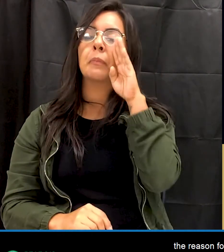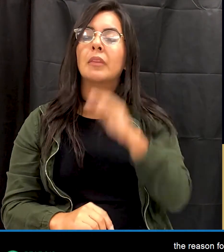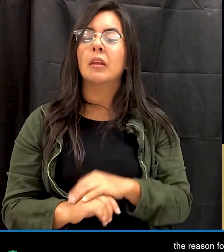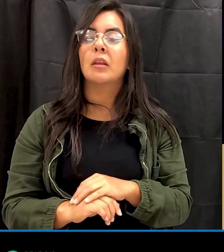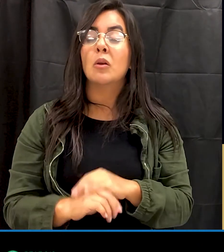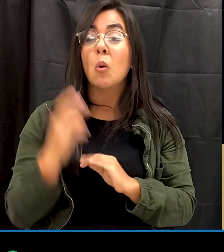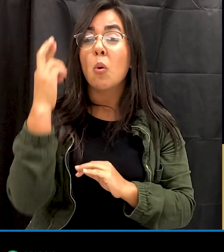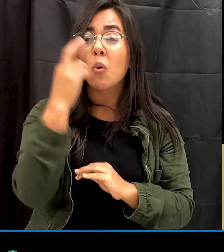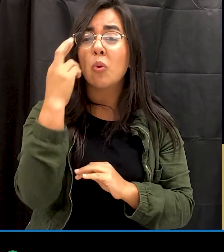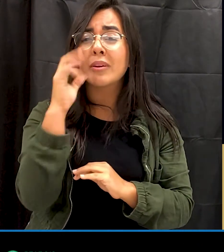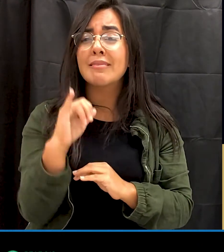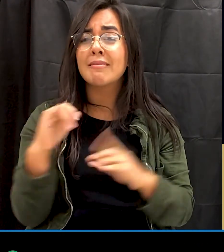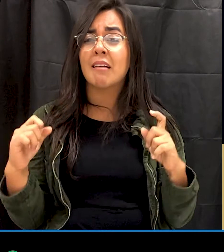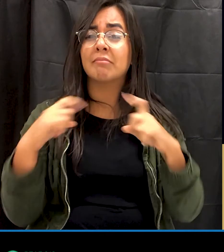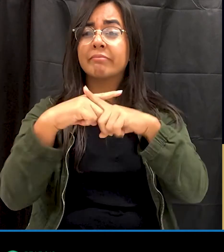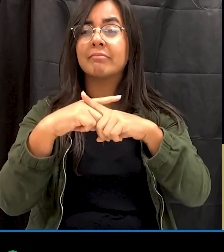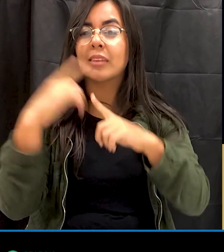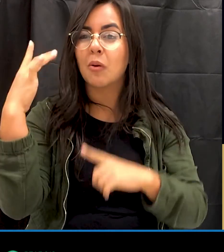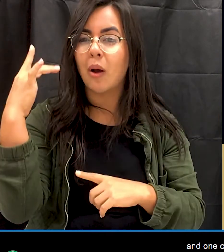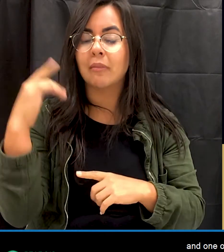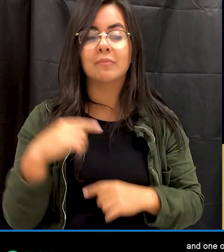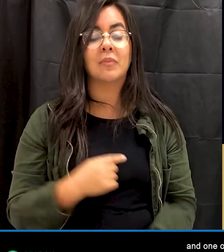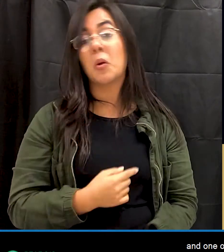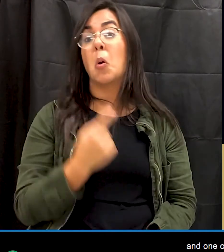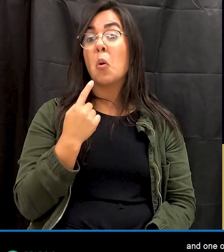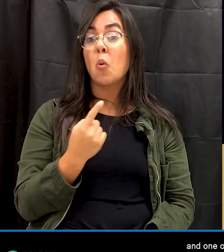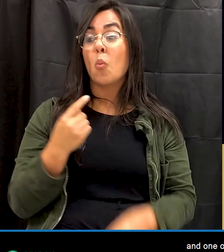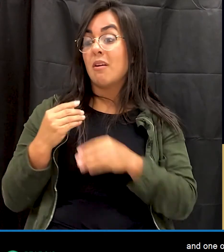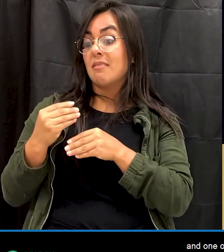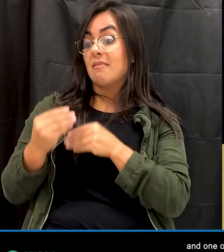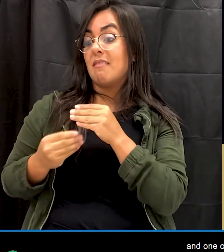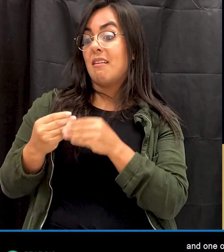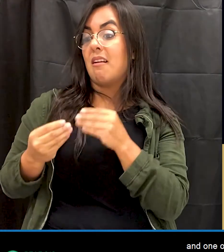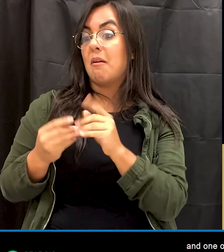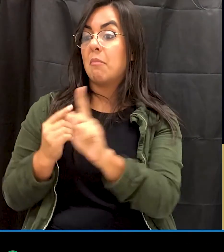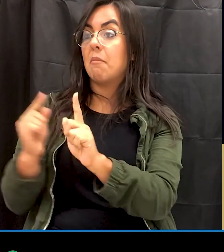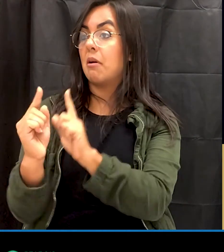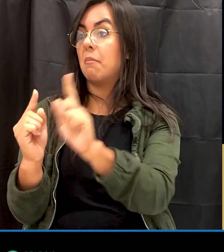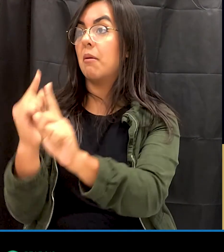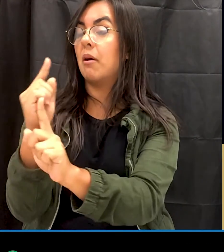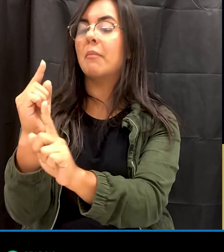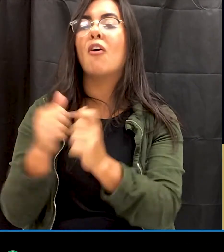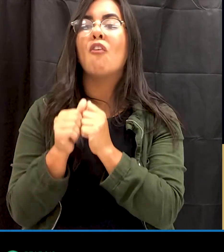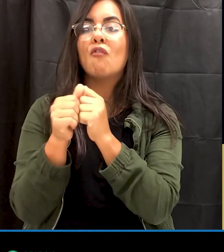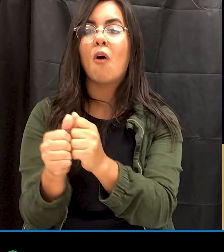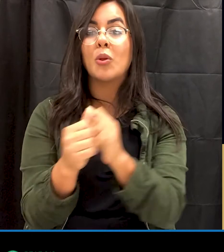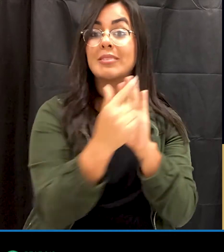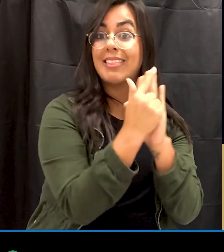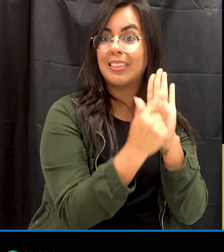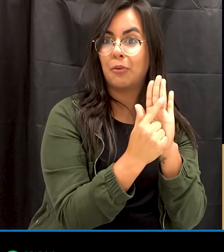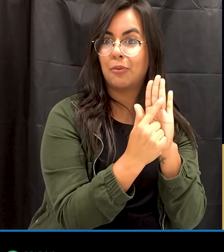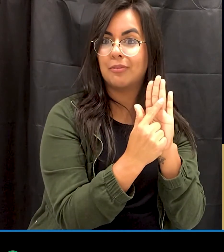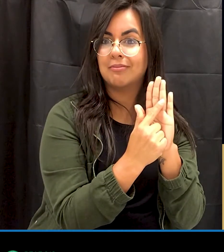genealogies is that one of them follows the legal lineage and one of them follows the biological lineage. So we notice in this discussion,